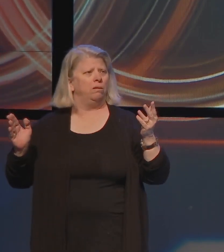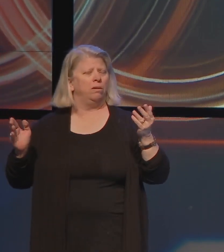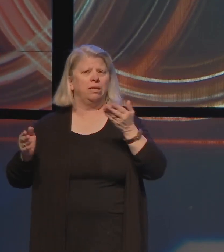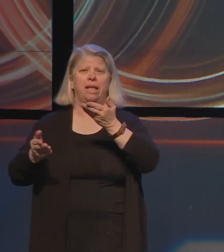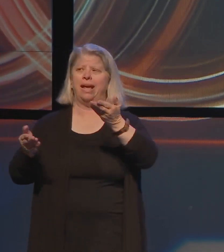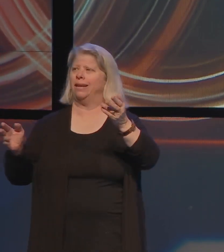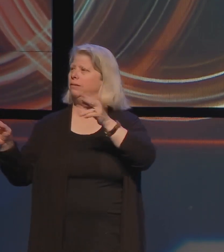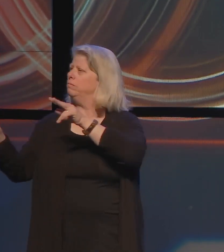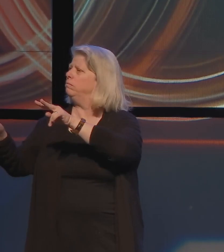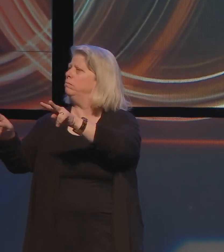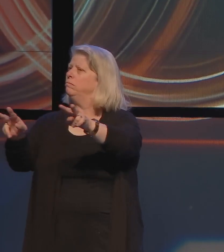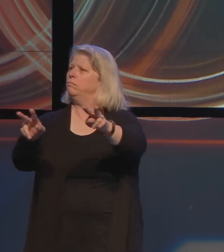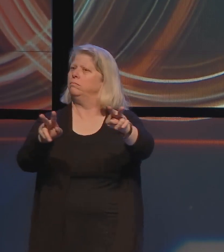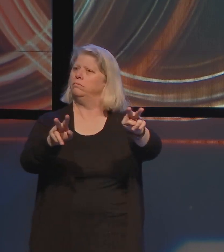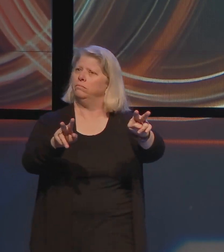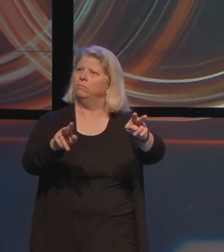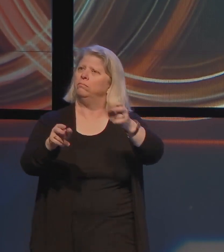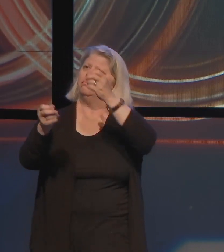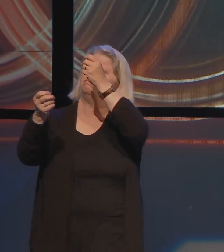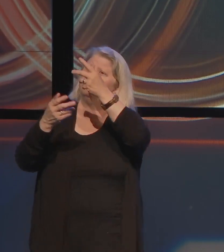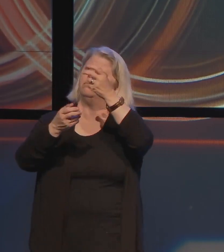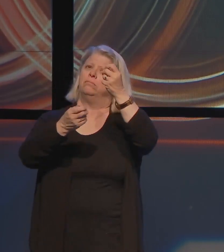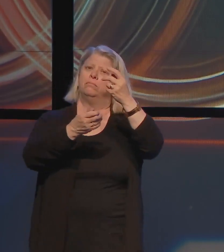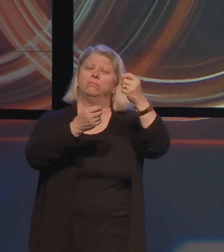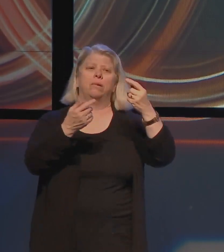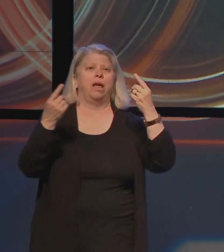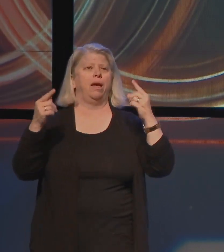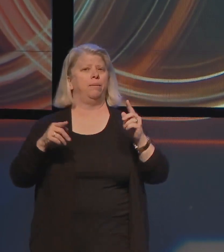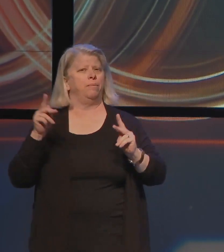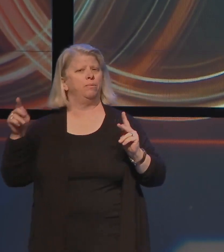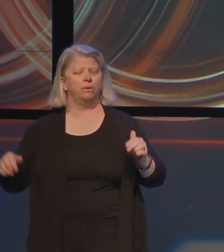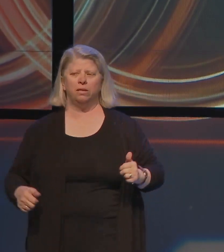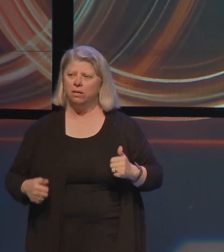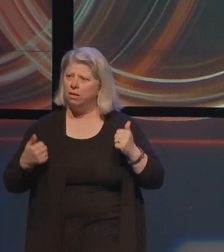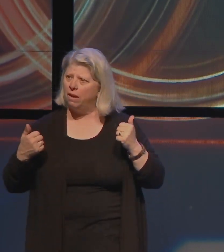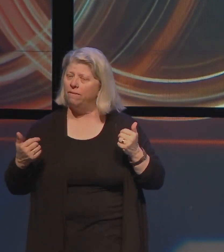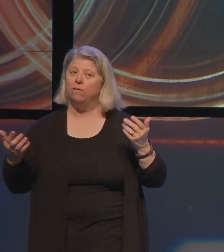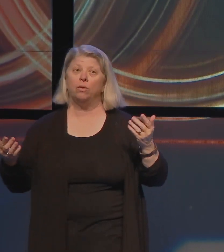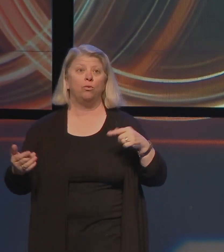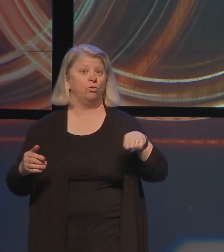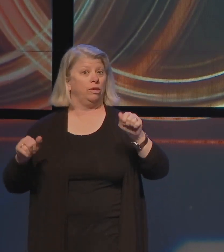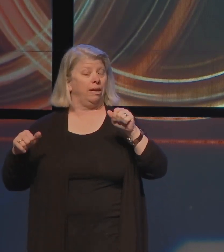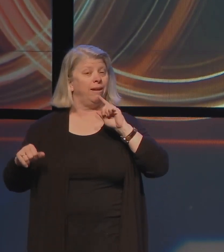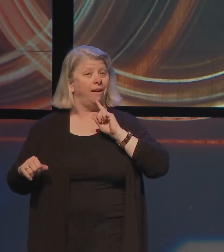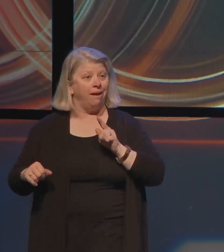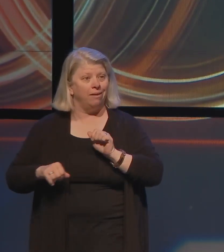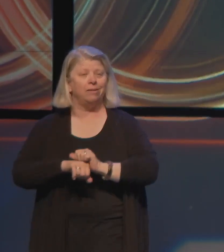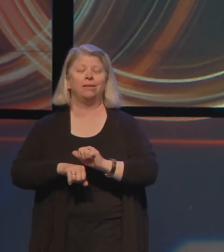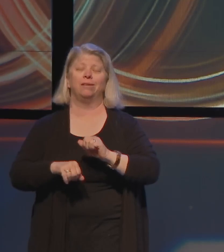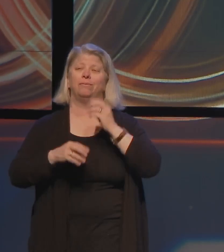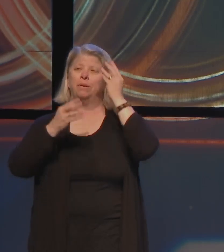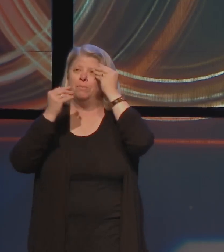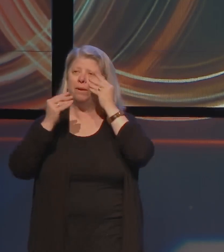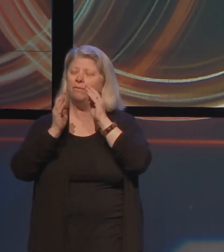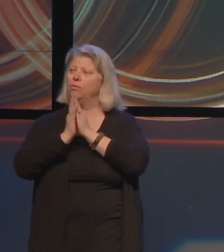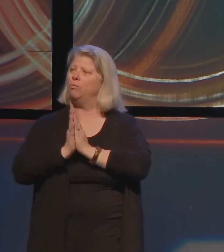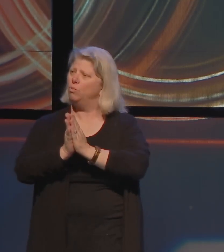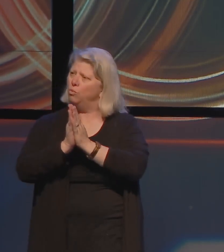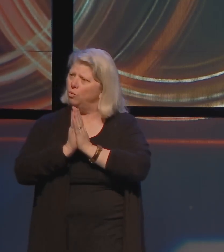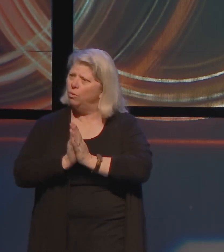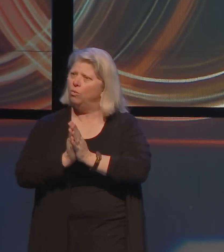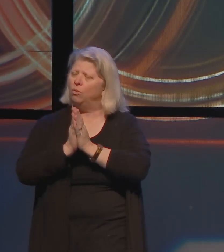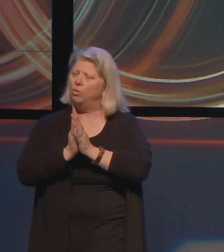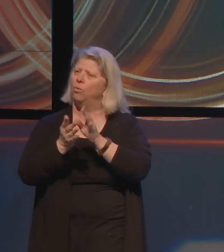things that are around you that give you clues as to what's happening in people's lives. And so you can actually be mindful and prayer